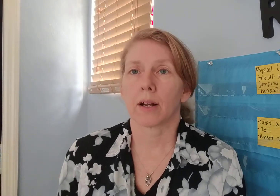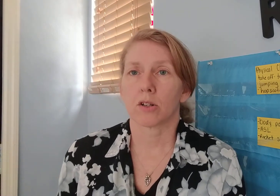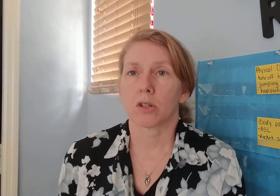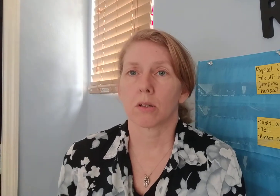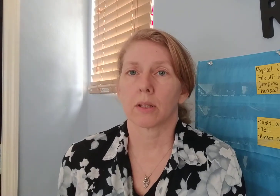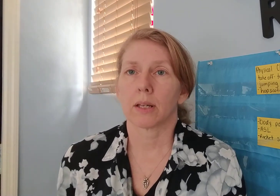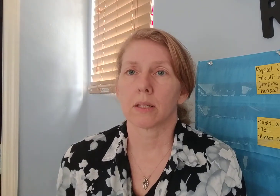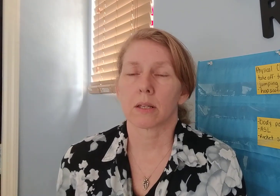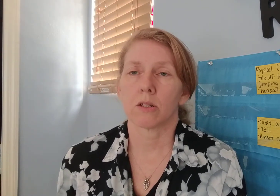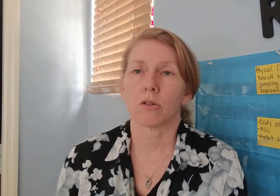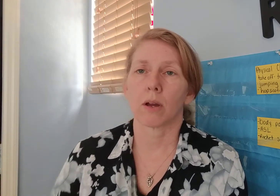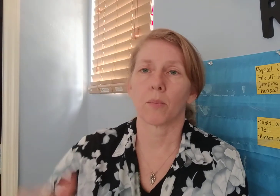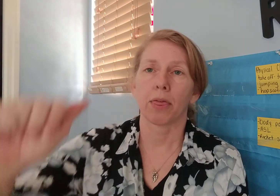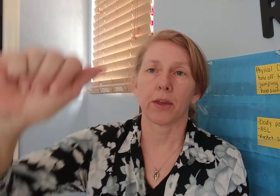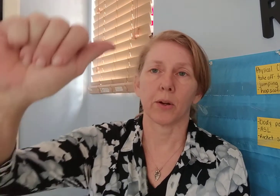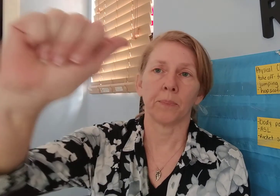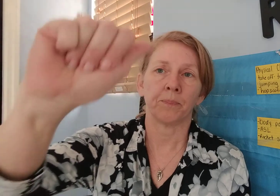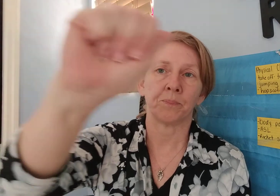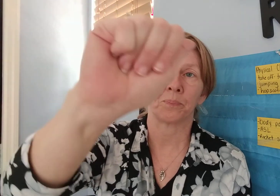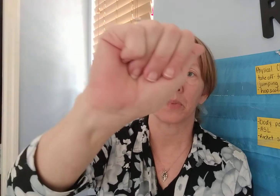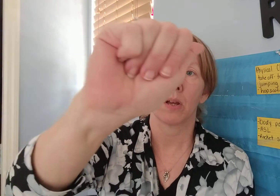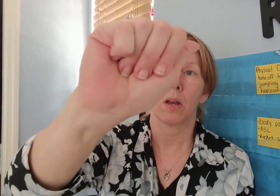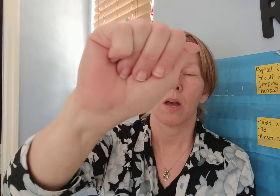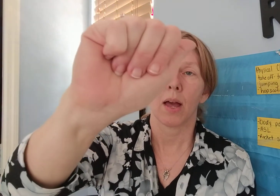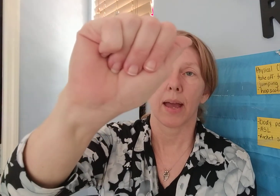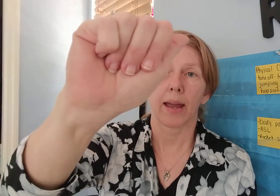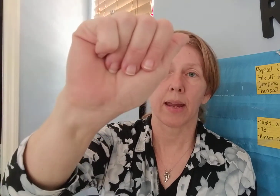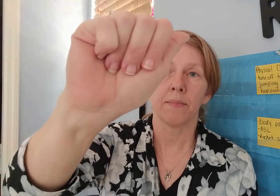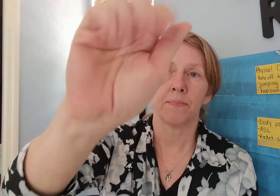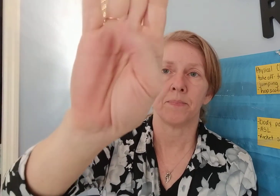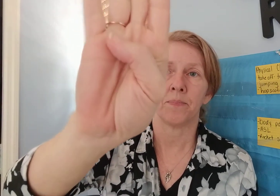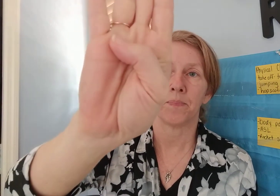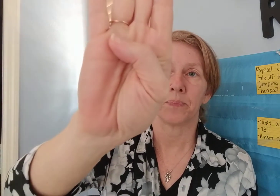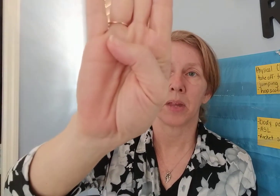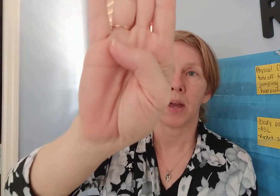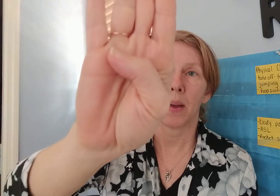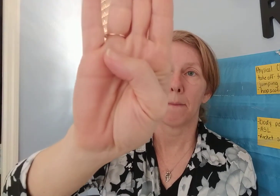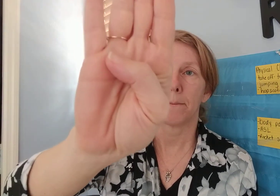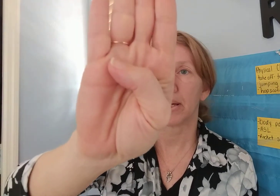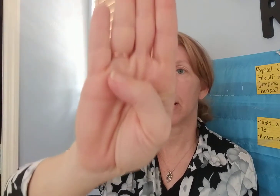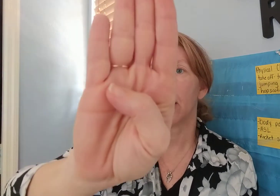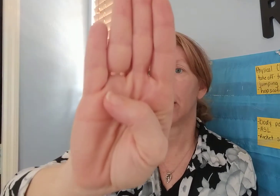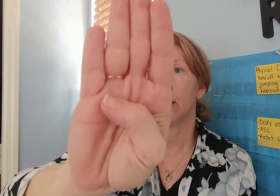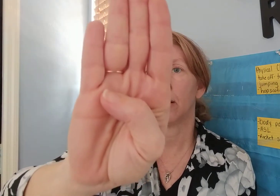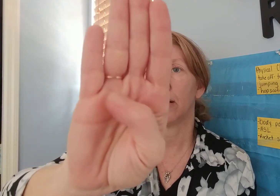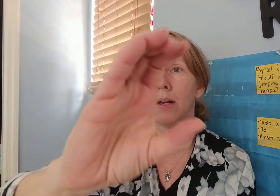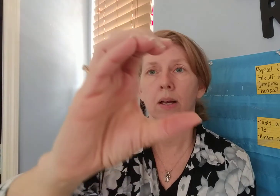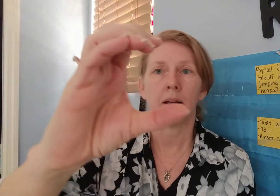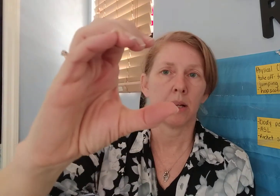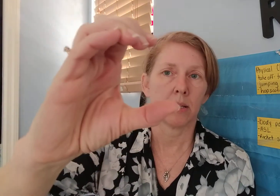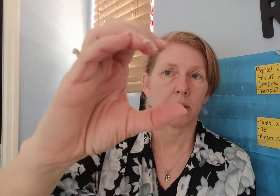letters so that the kids can do them with you. A, B,